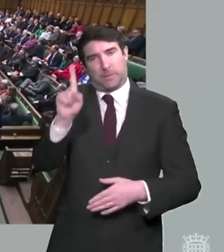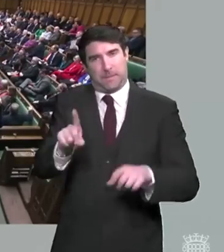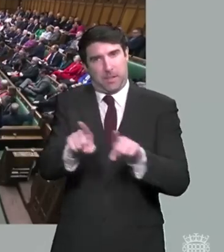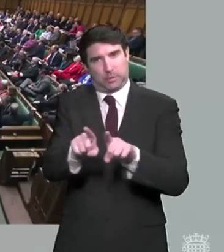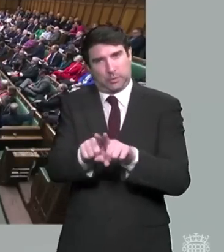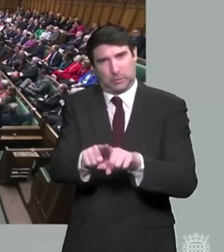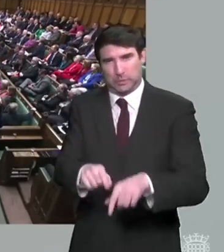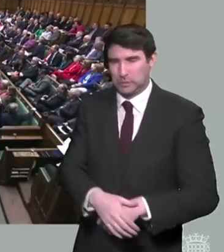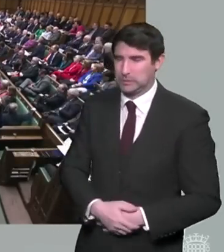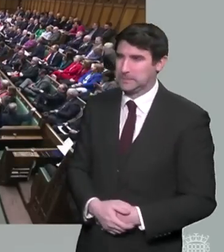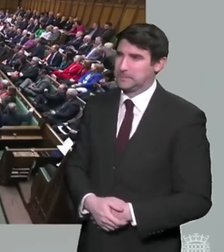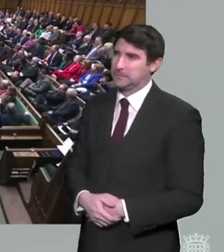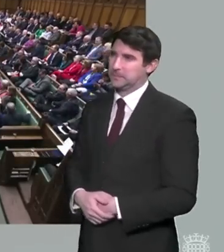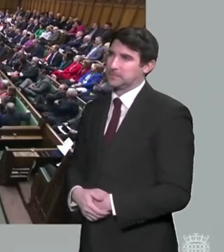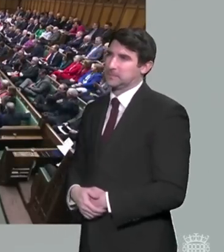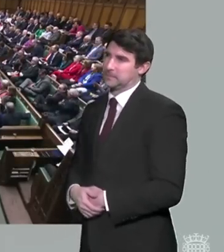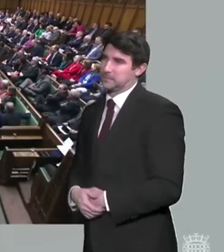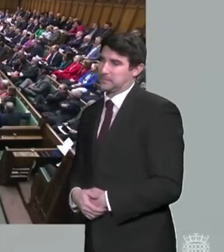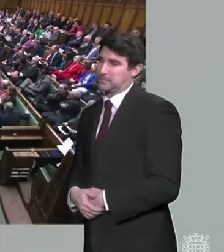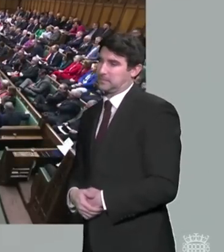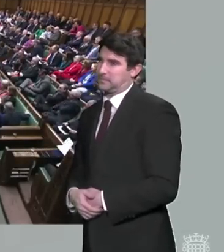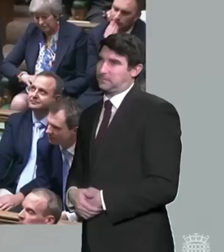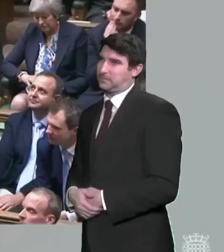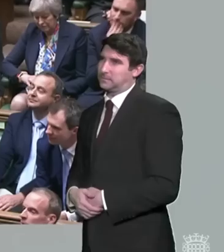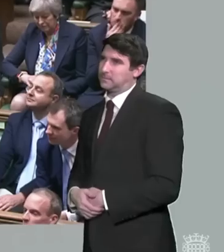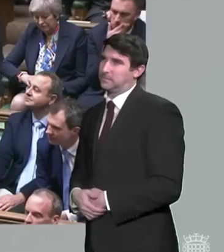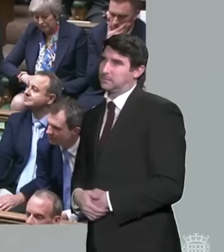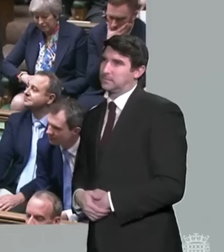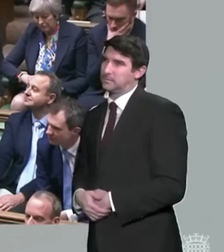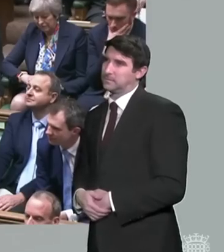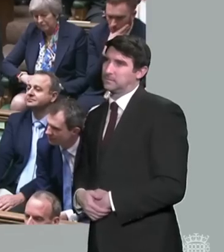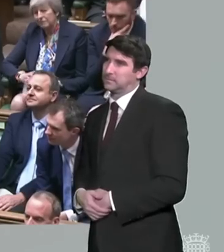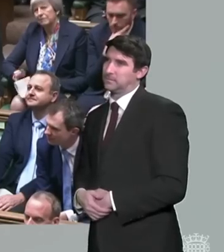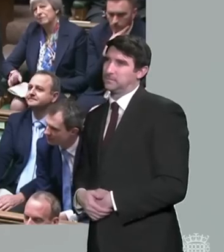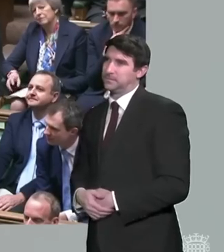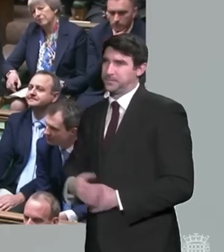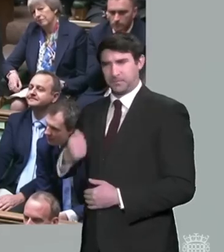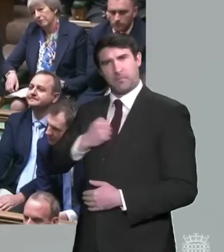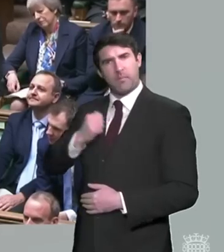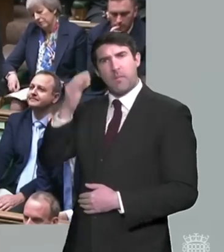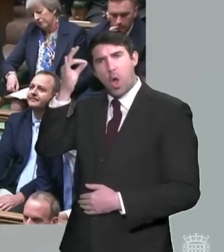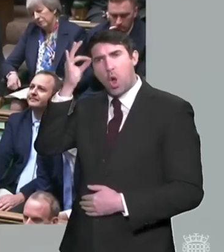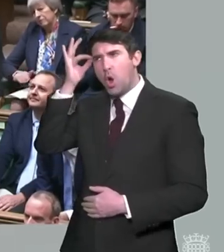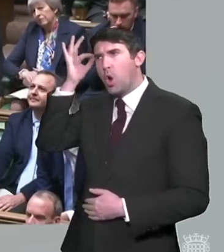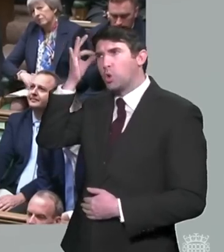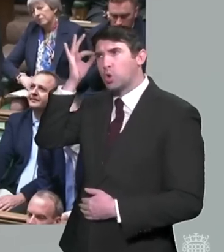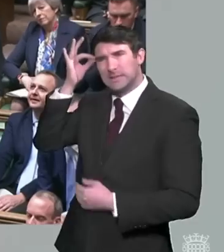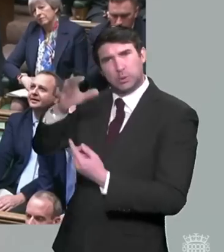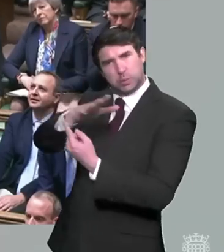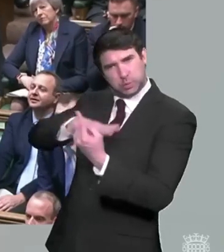Thank you, Mr. Speaker. Burley House in my constituency is bidding to host the World Eventing Championships